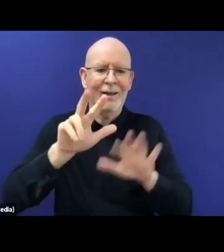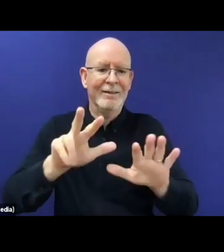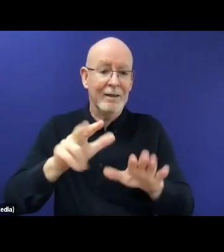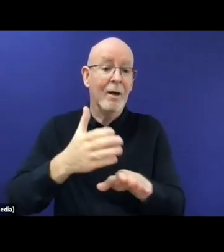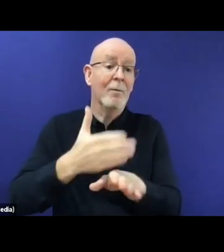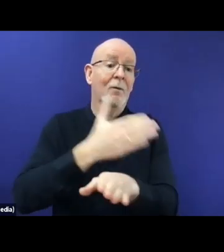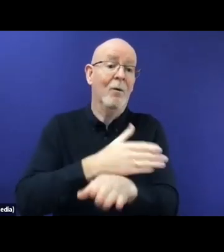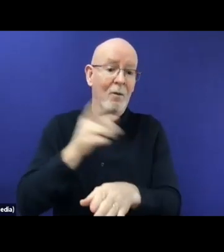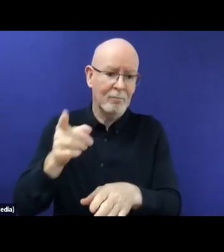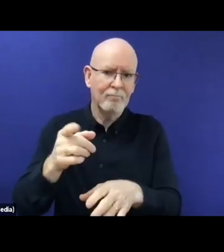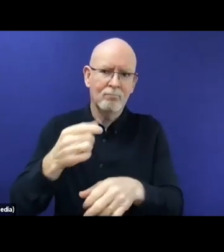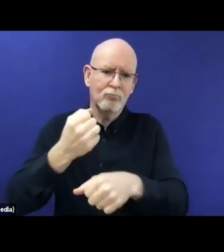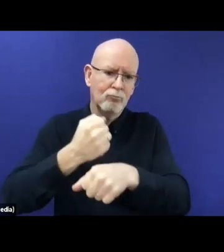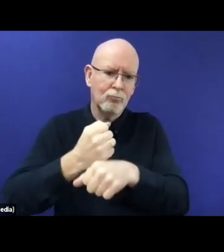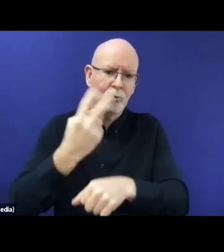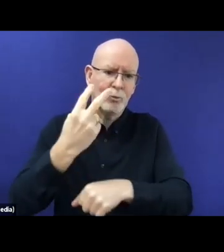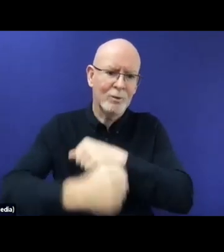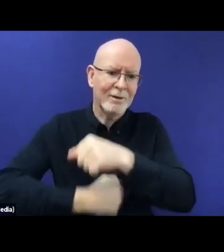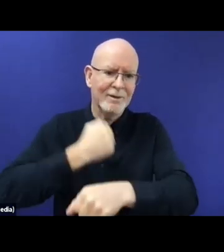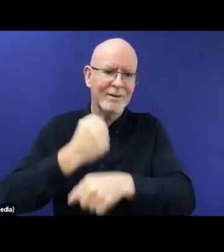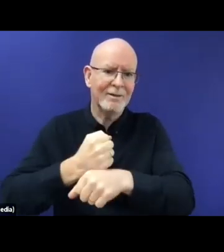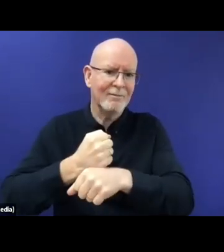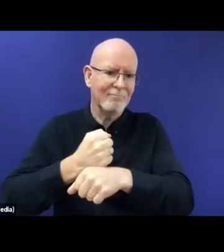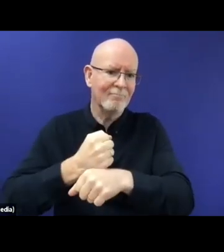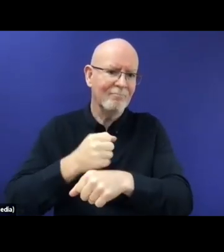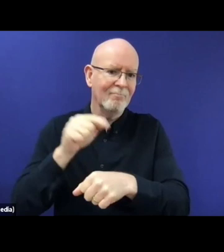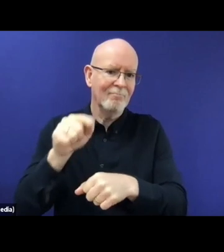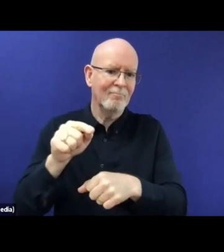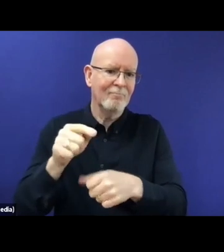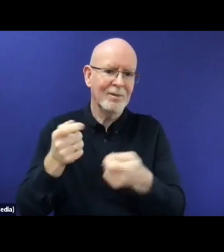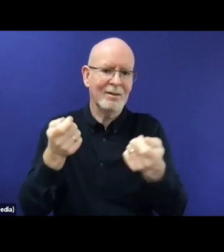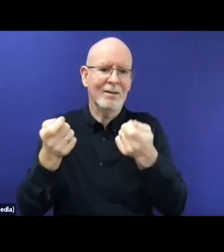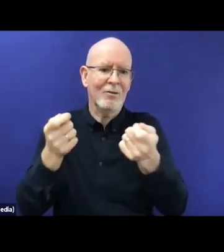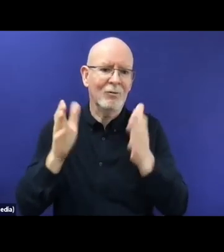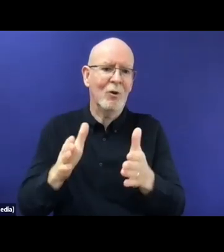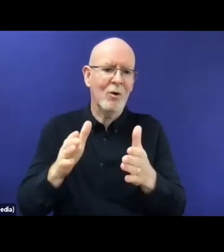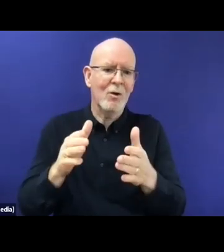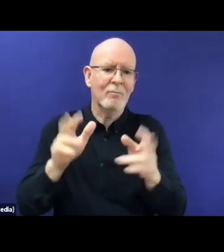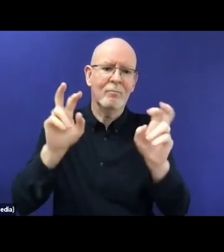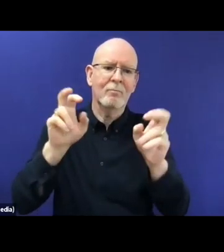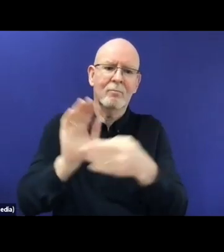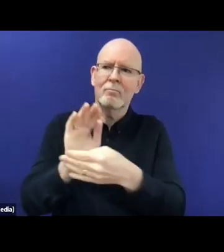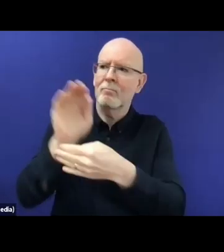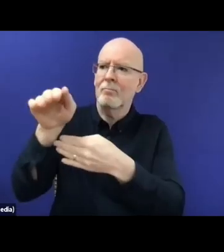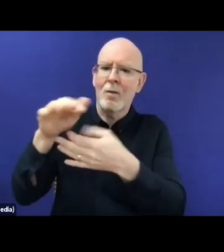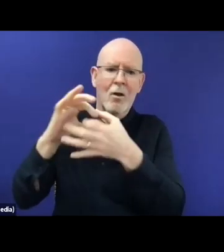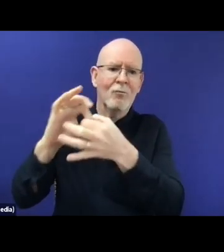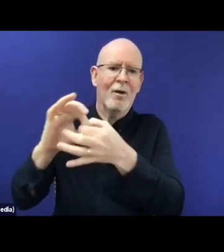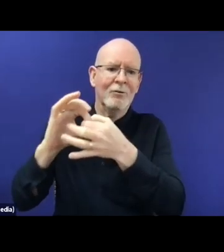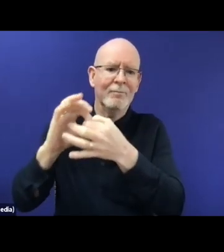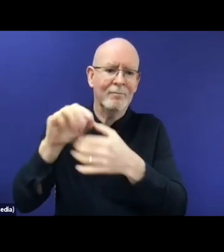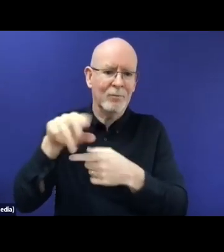a diverse set of countries, including Pakistan, Nepal, Iraq,